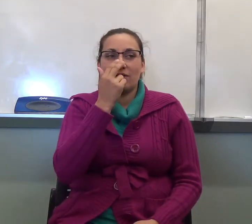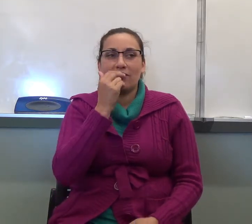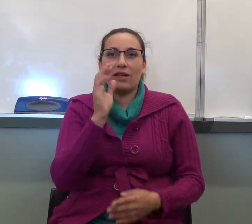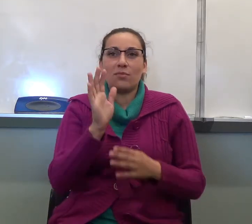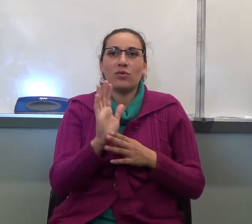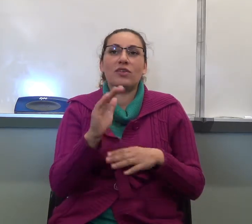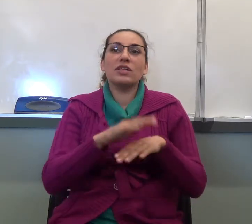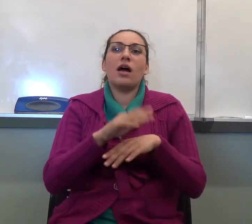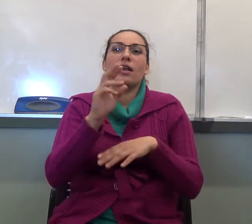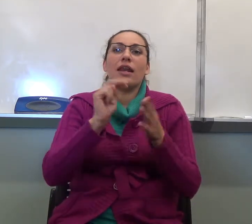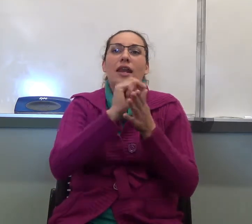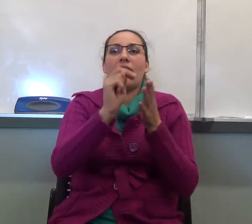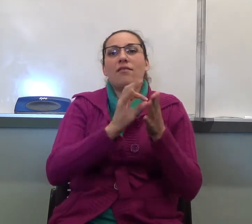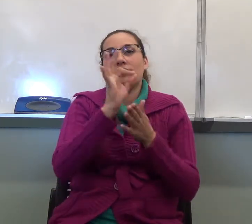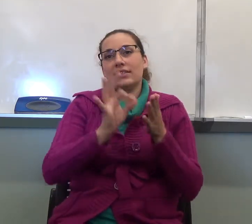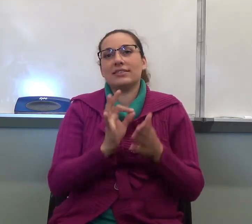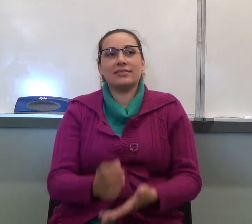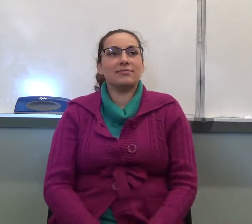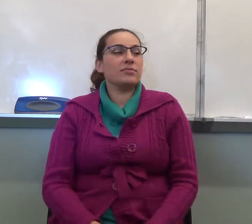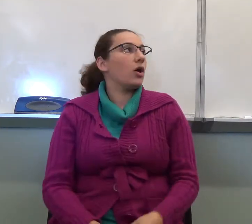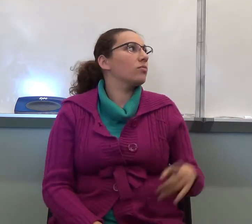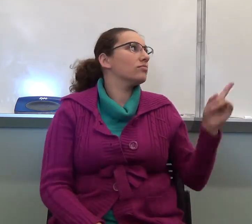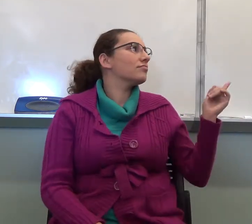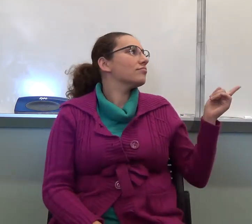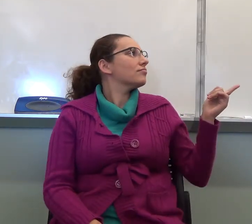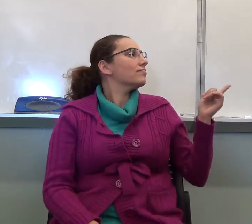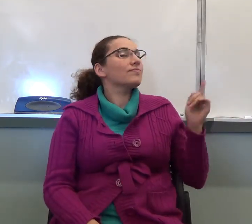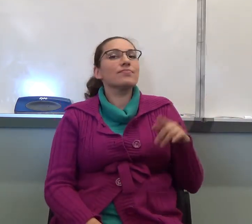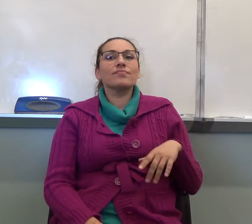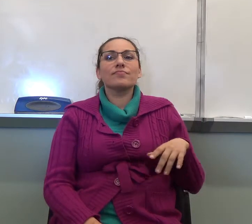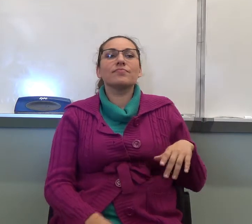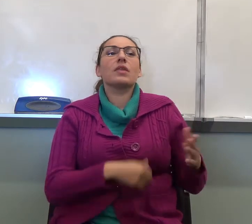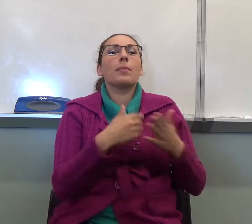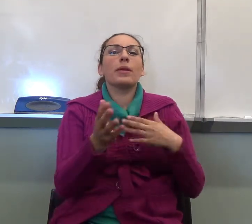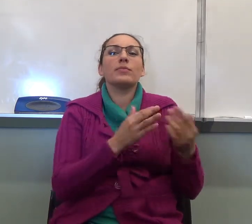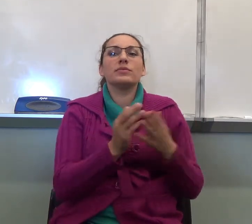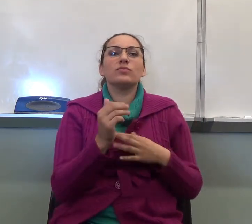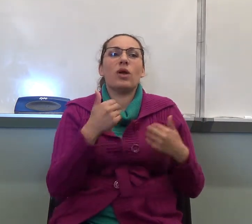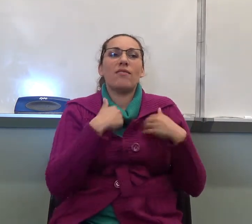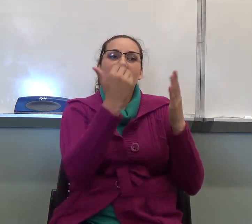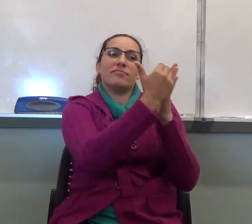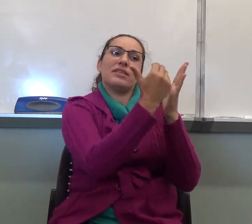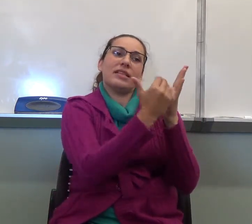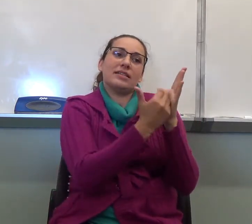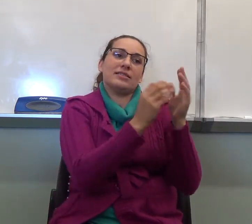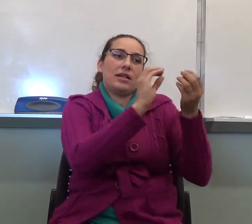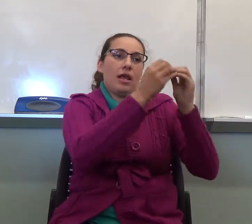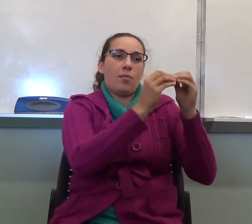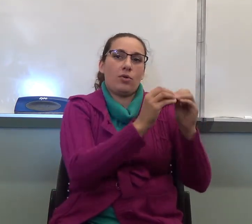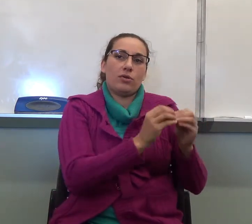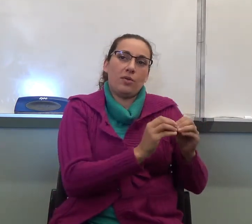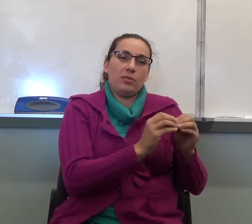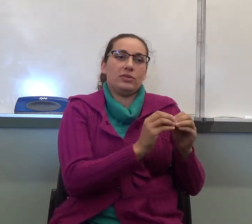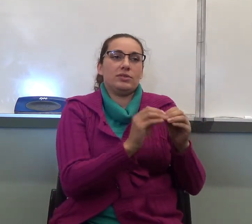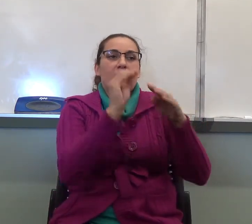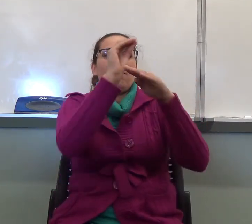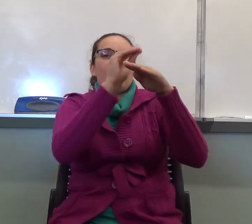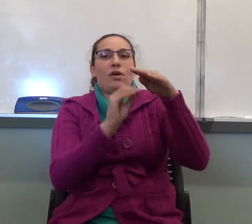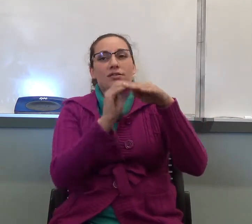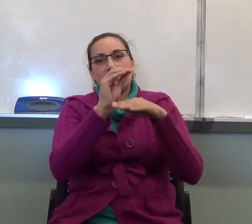Okay, the question is this, they give you a whole list of numbers, various fractions, percents, and decimals and whatnot. And they